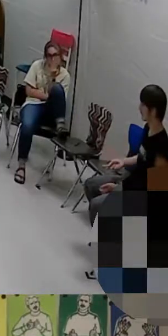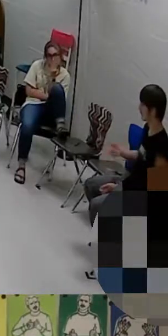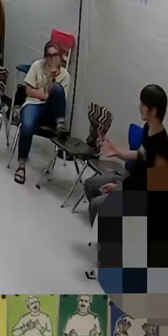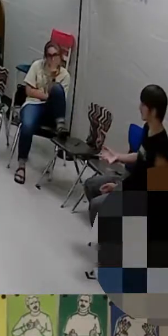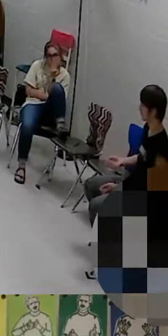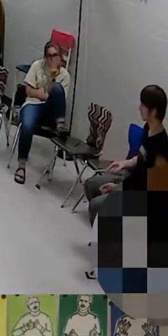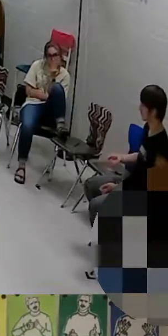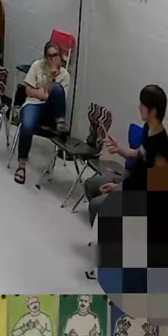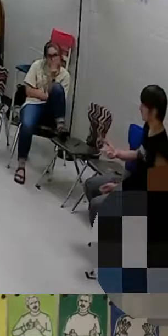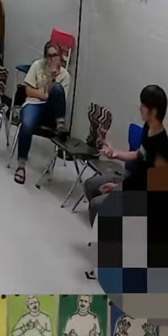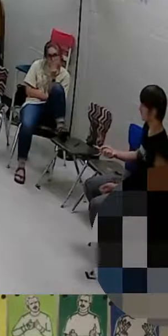to,